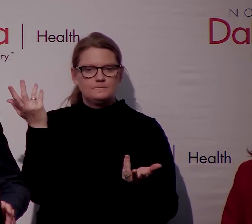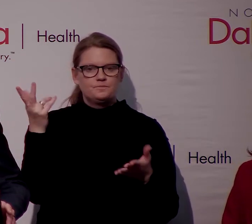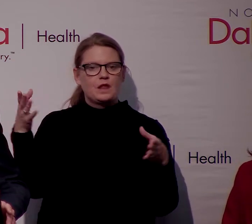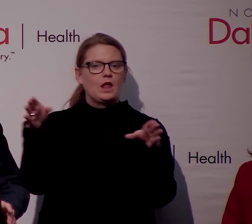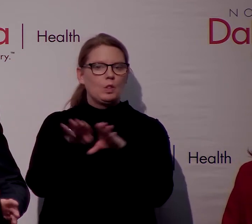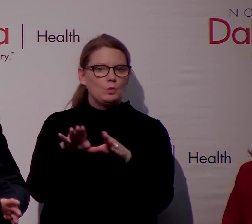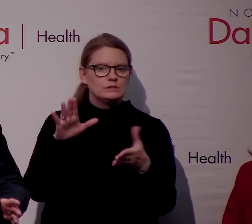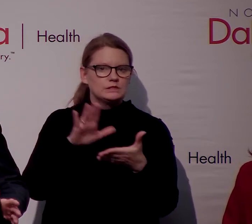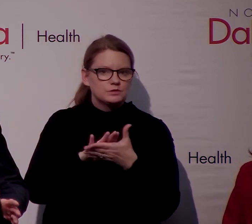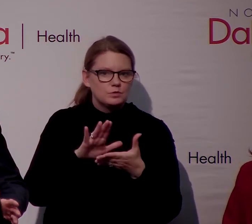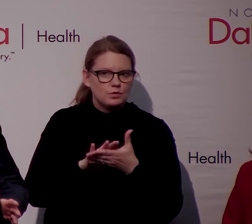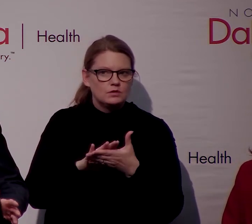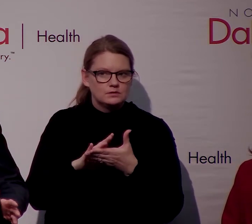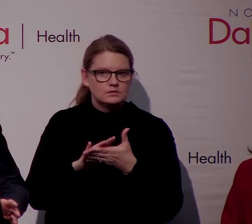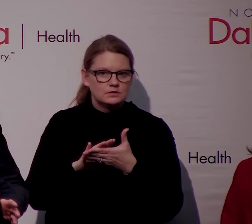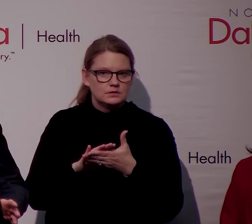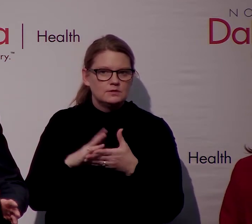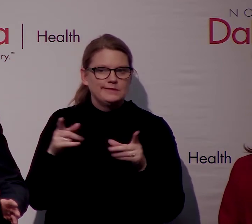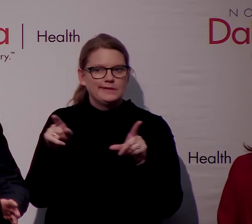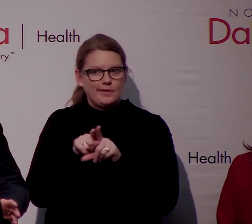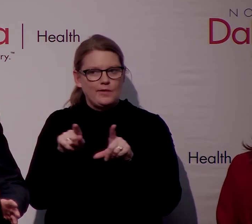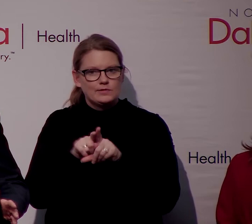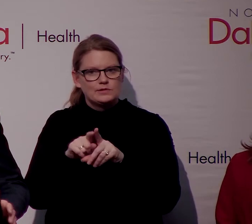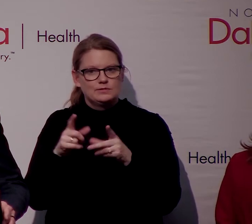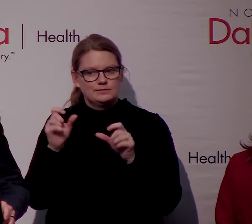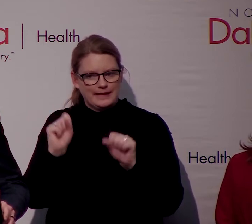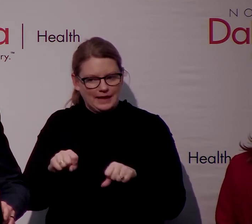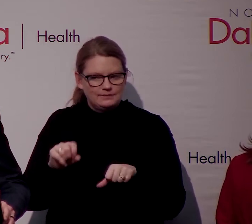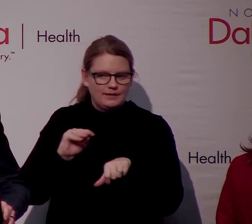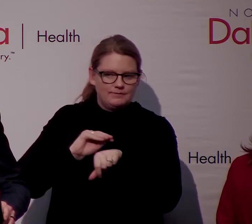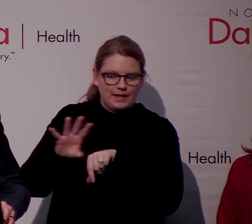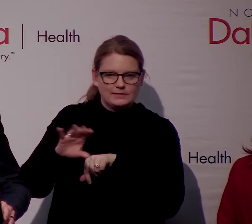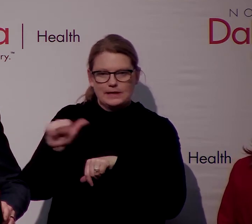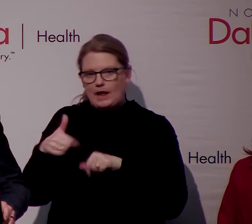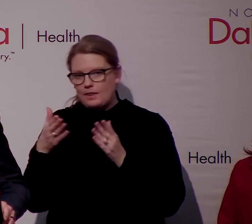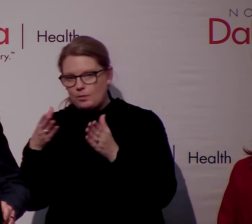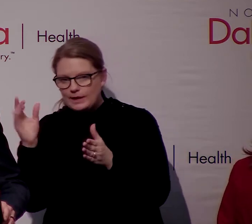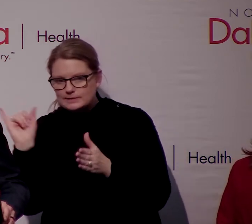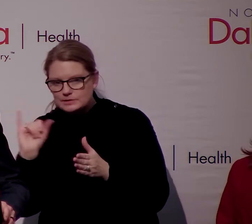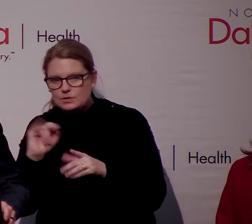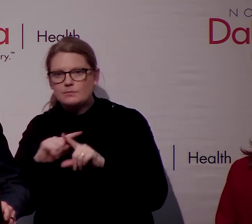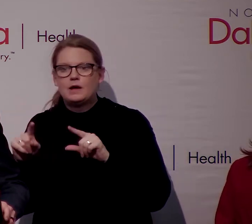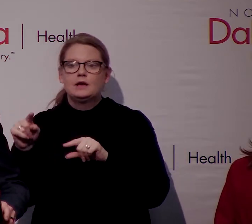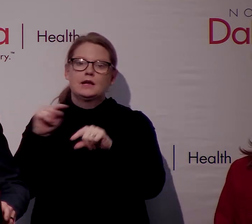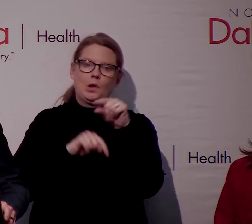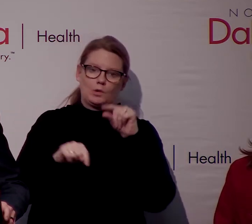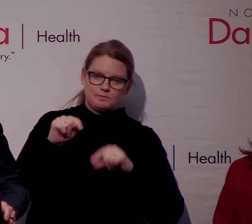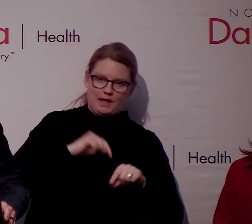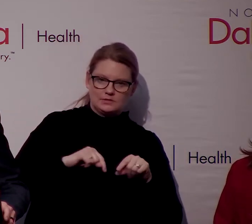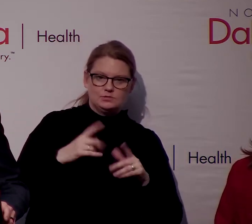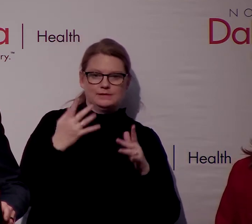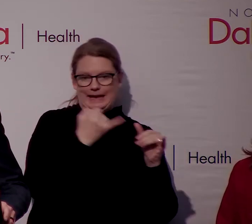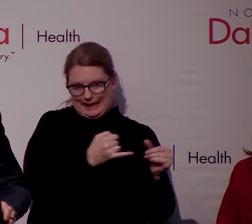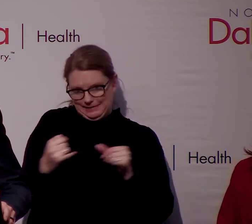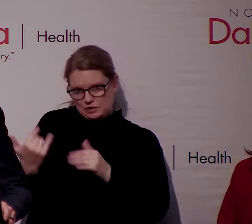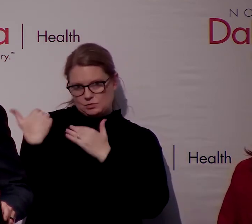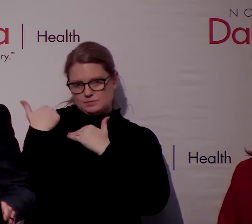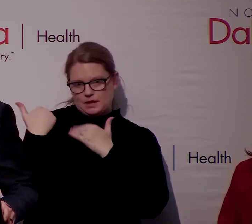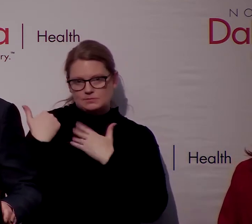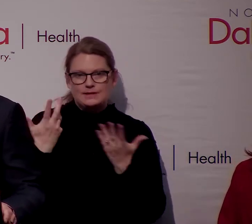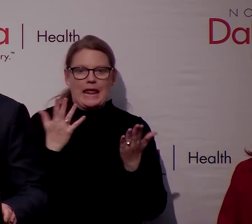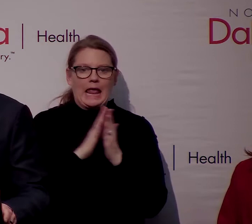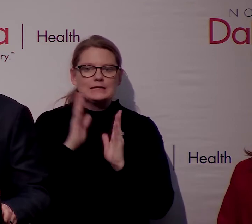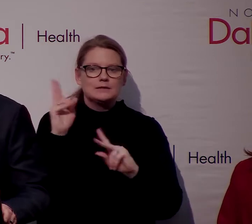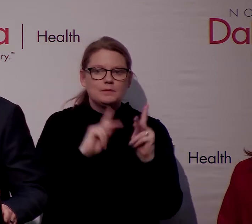closing schools produces a lot of other unintended effects. We understand that. And that goes back again to individual responsibility, where we're asking people